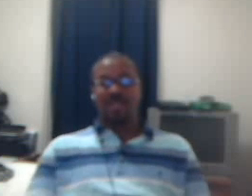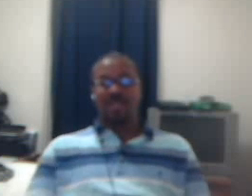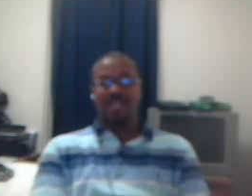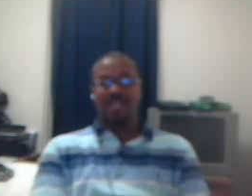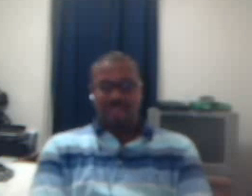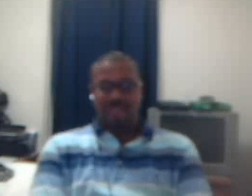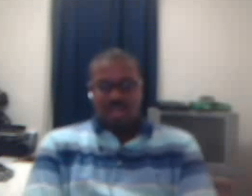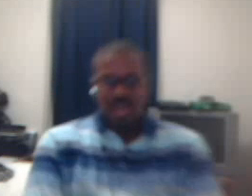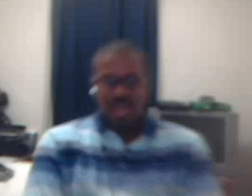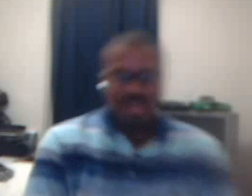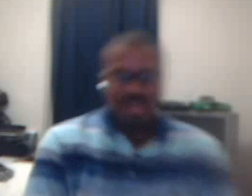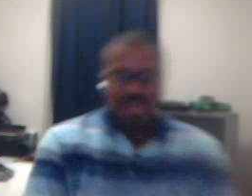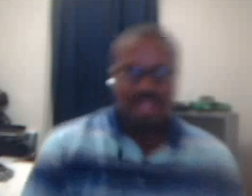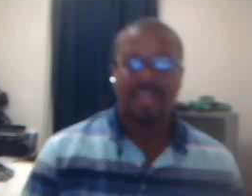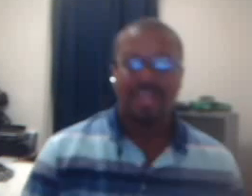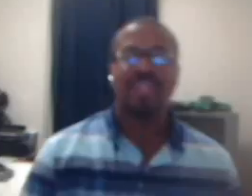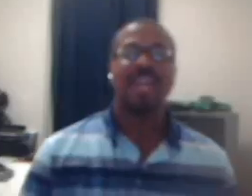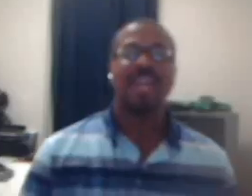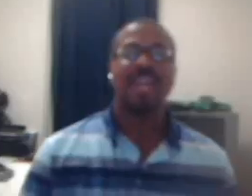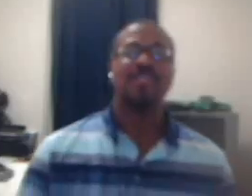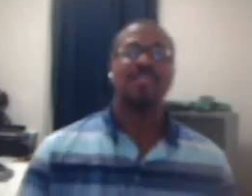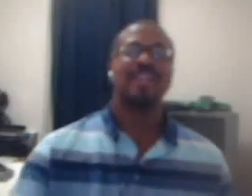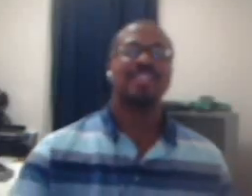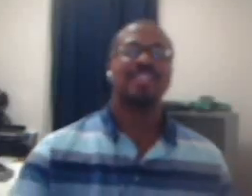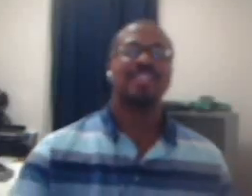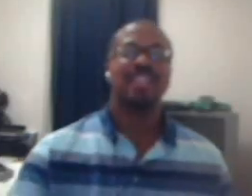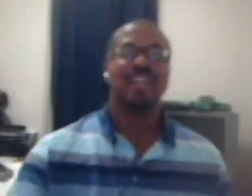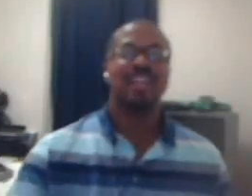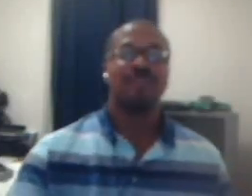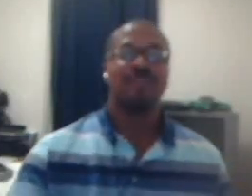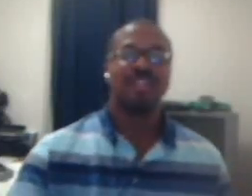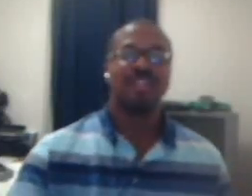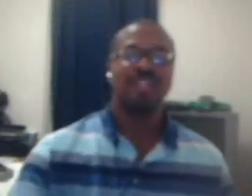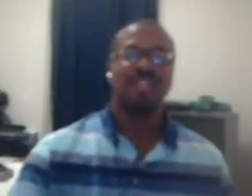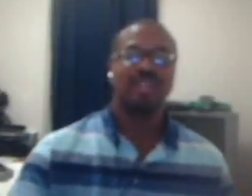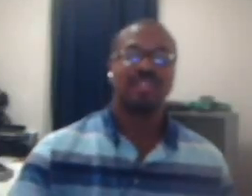okay? All right, so that's all Domino 7 got to say. Thank y'all for watching, okay?